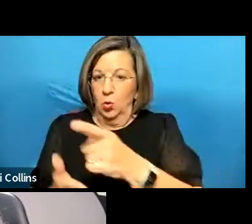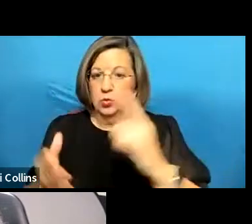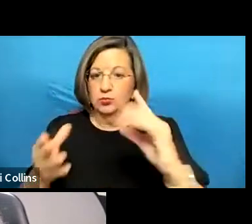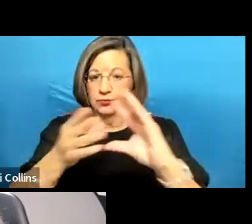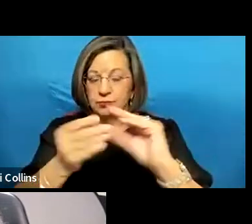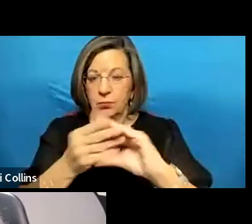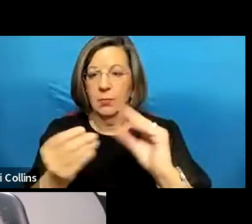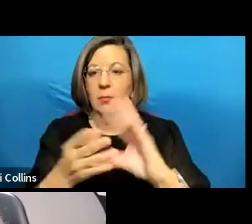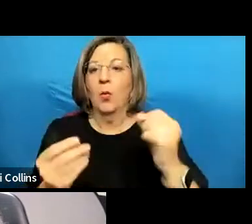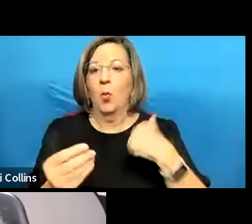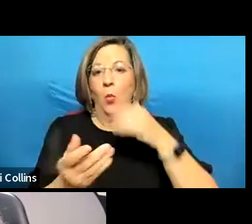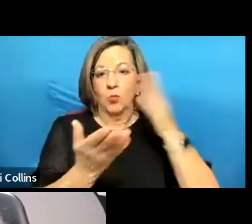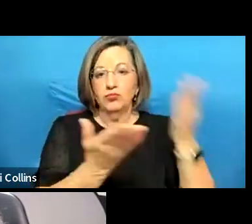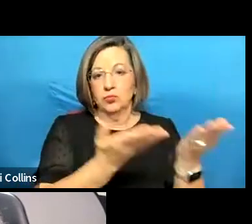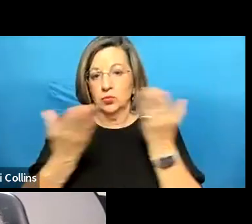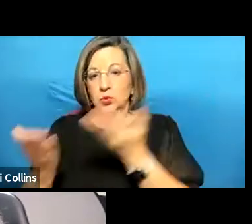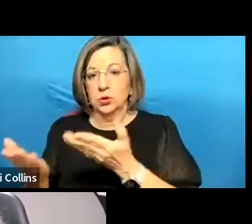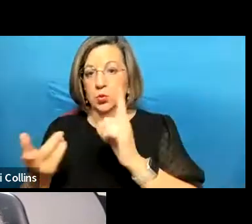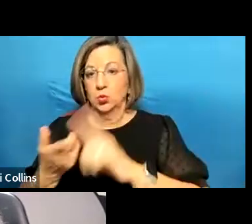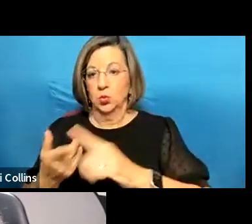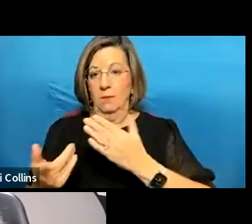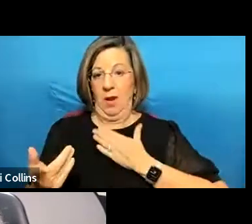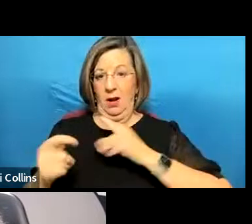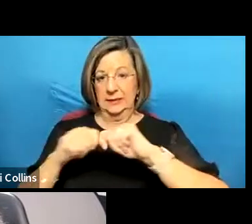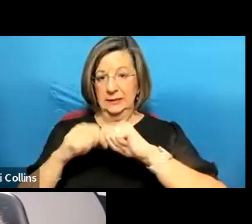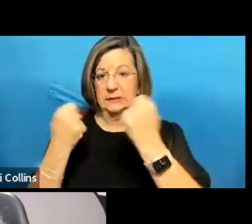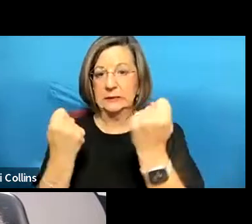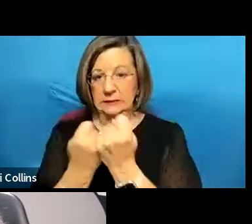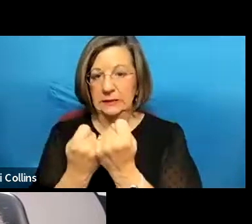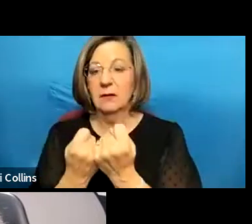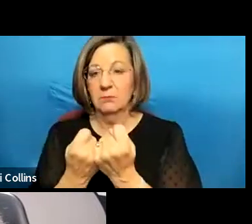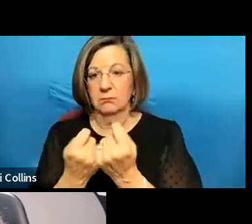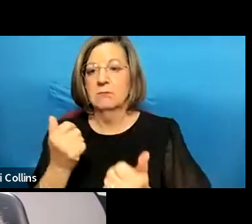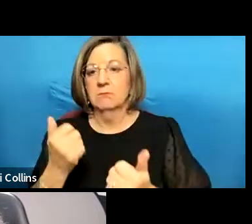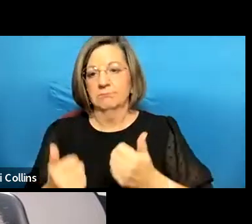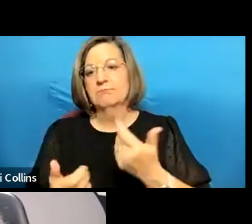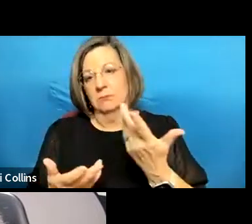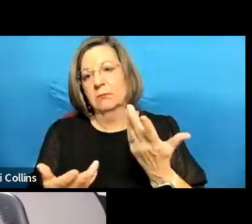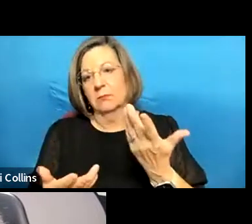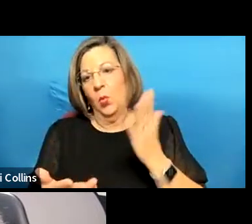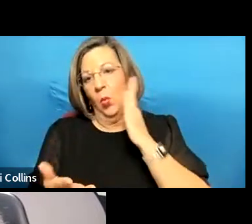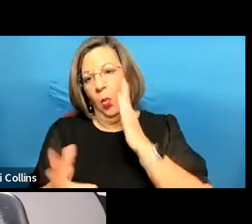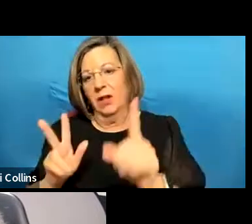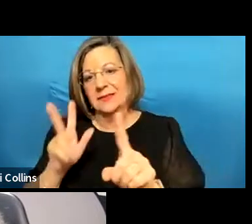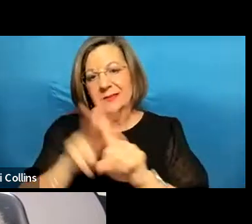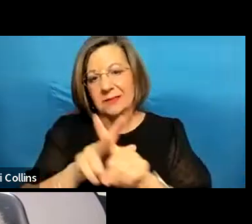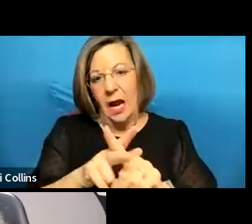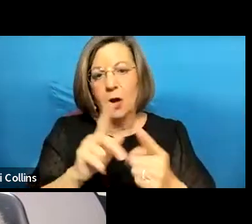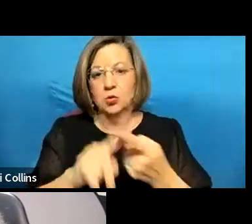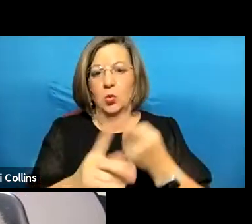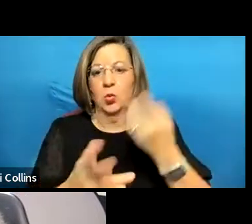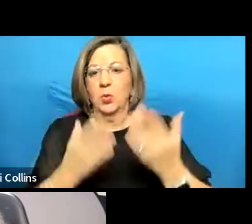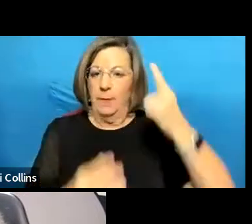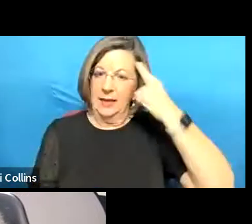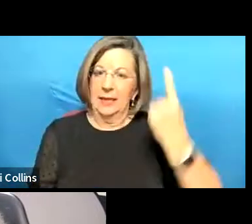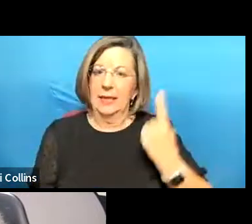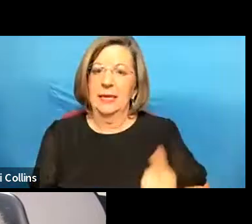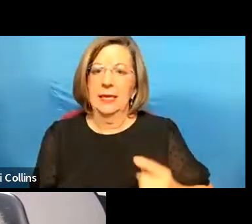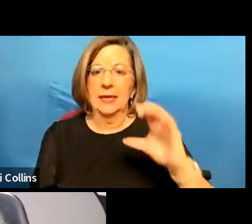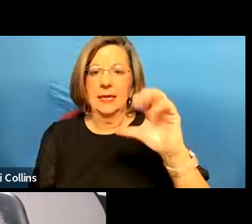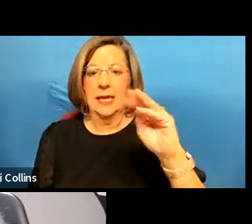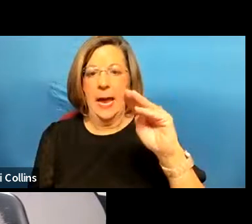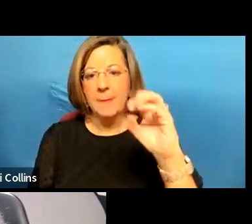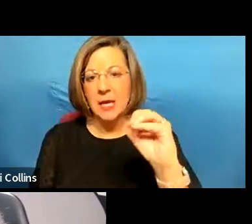So I have documented everything that you've said, all of your comments, and then I'll bring that back to my team, and we'll